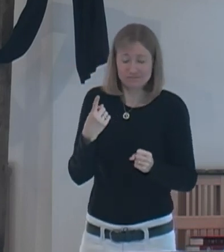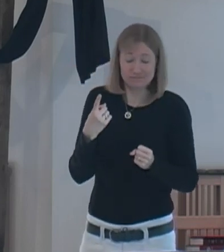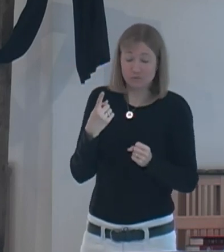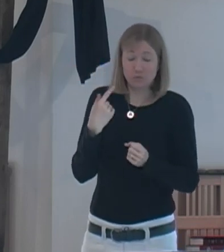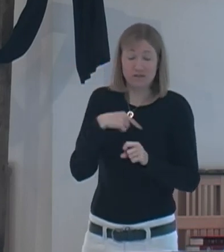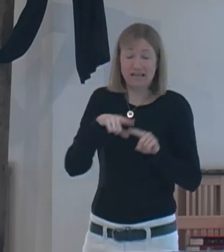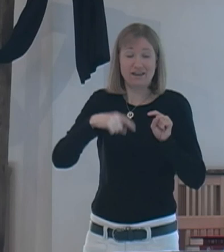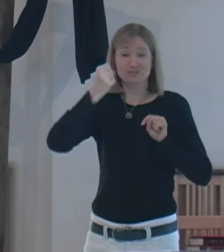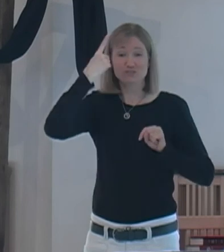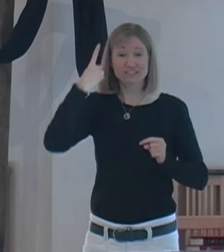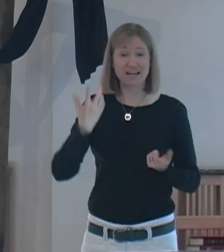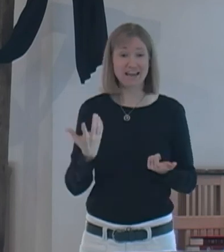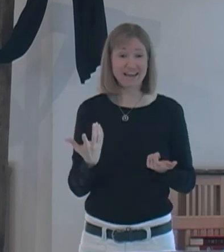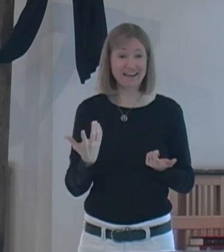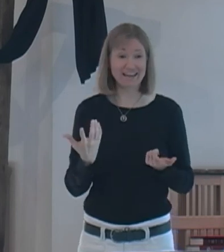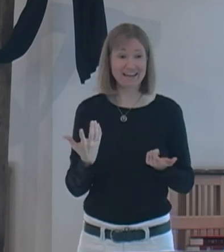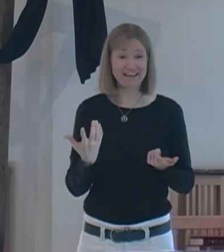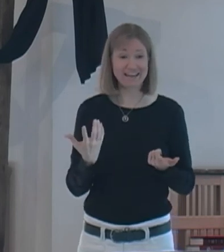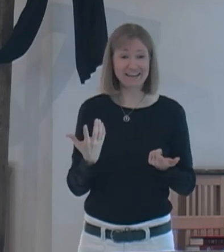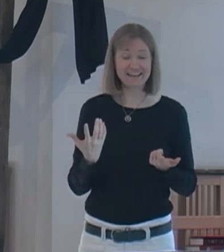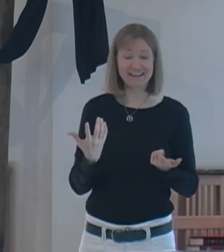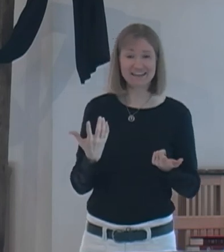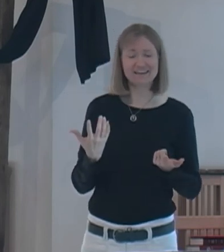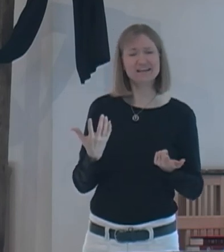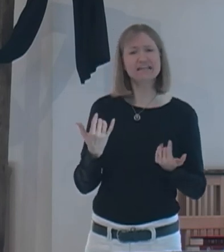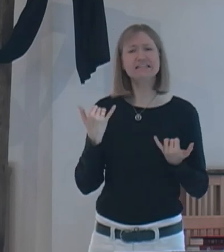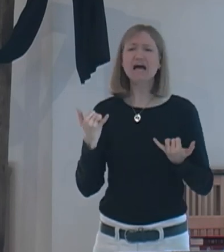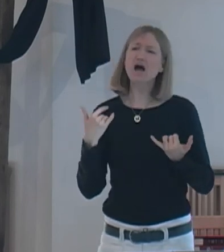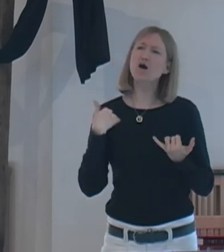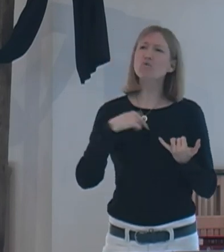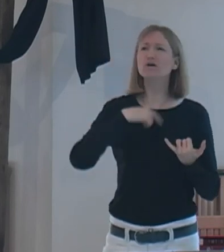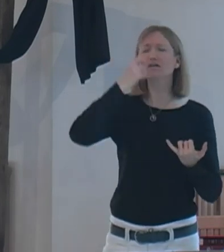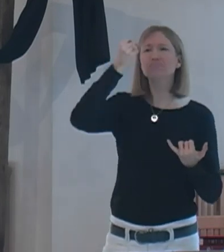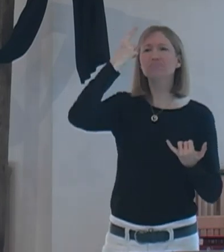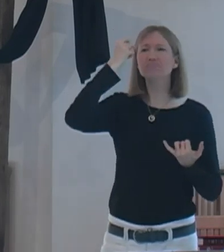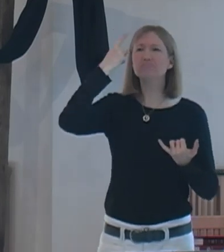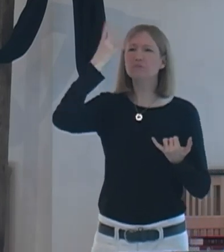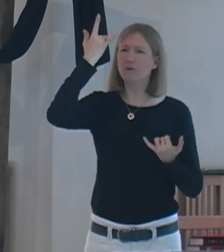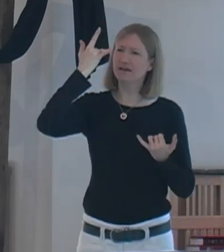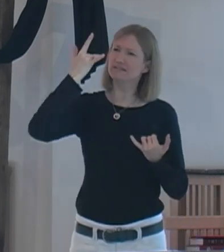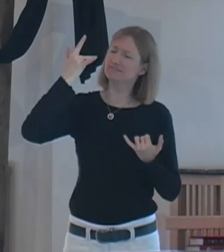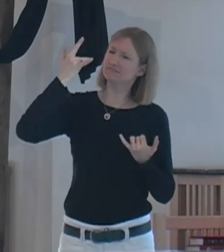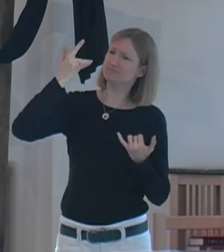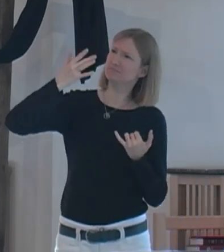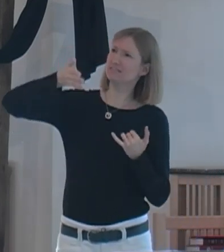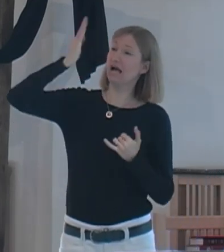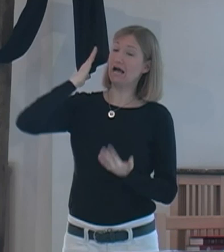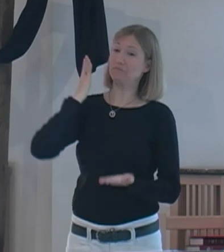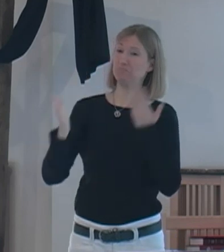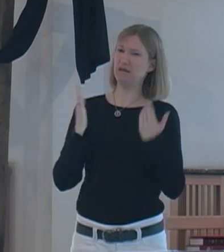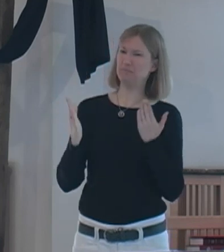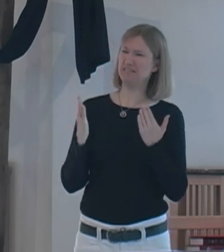It's very easy for all of us to understand why God would have strong feelings against us, but it's difficult to